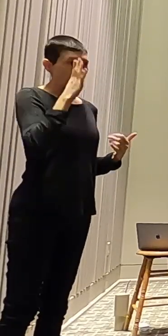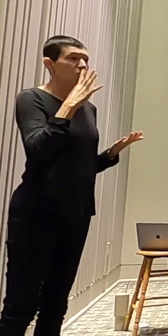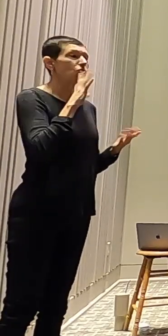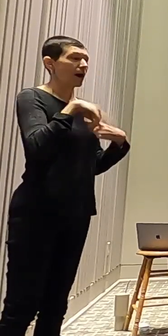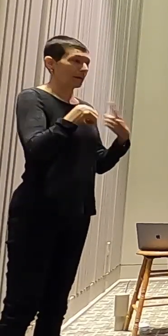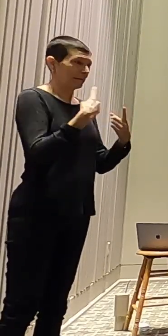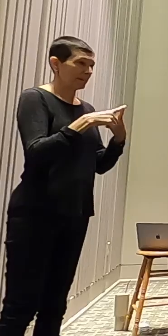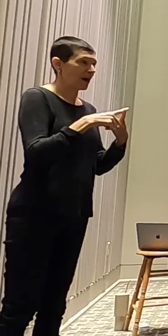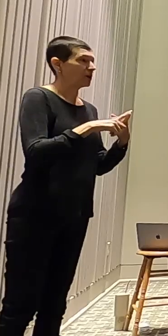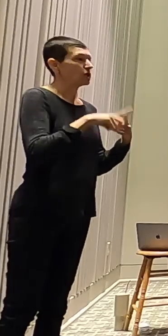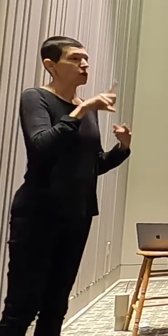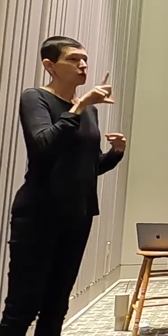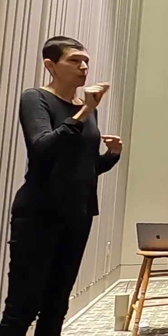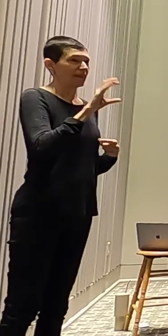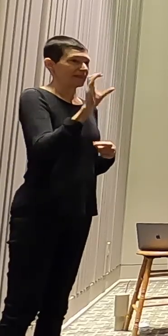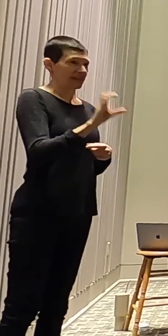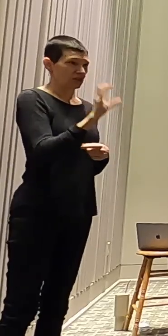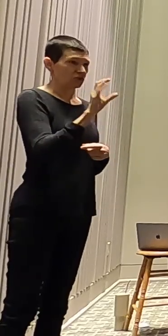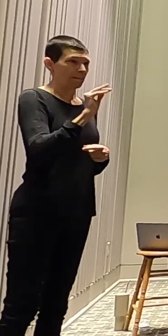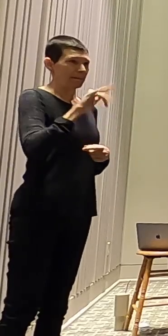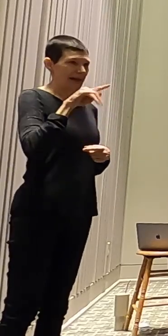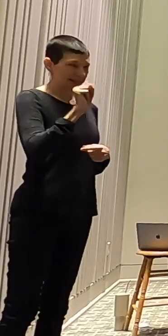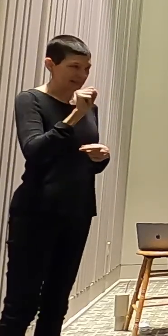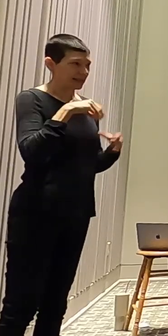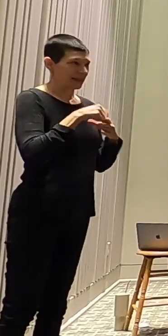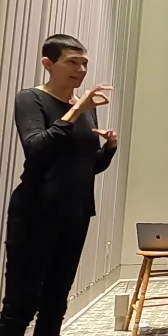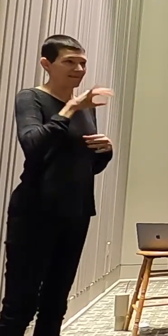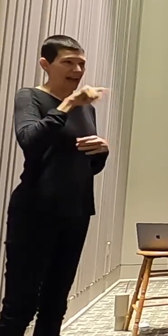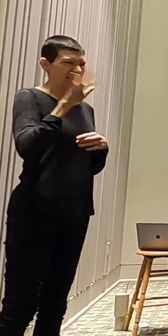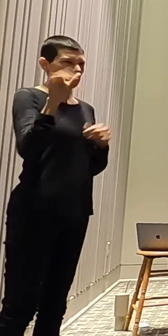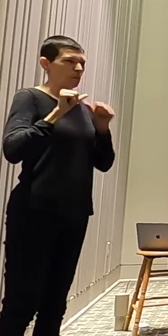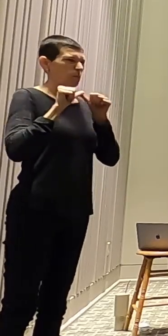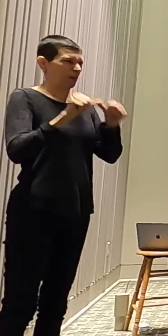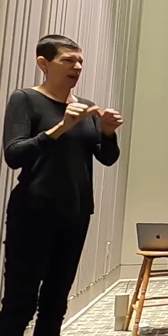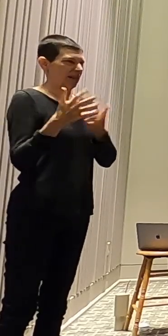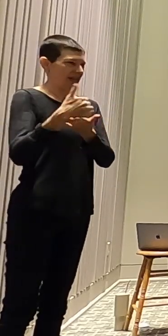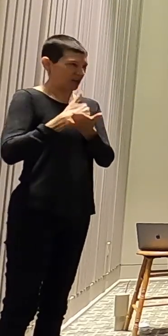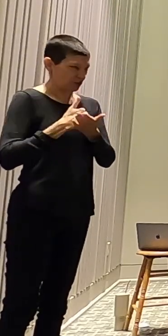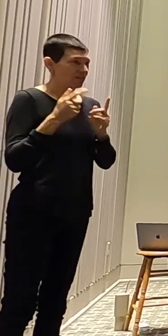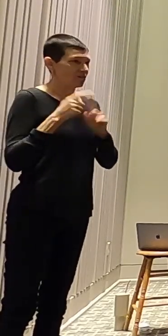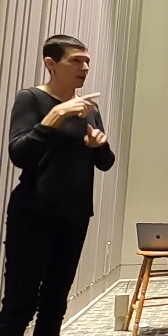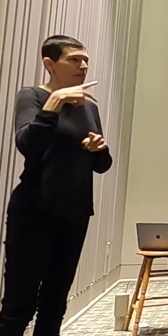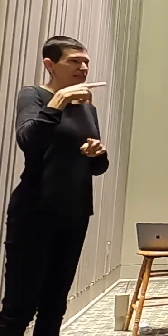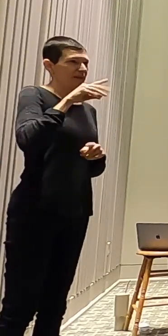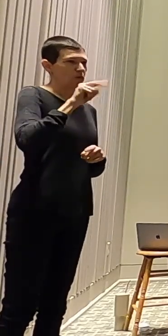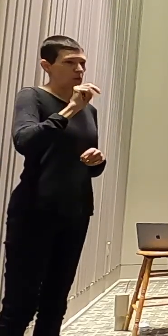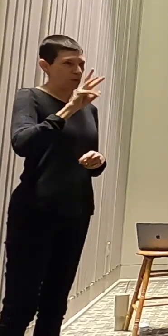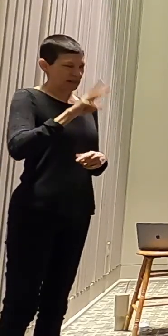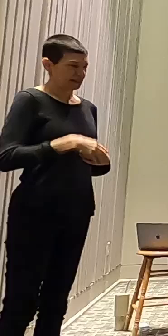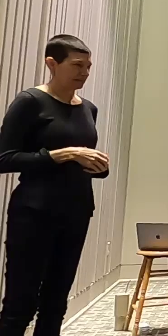talking about 20th century masks in the FIA's permanent collection from the Pacific Northwest.